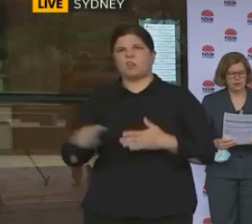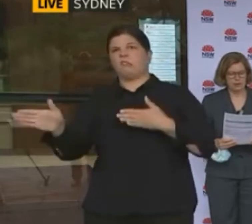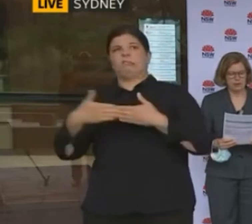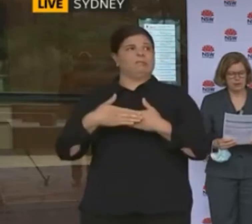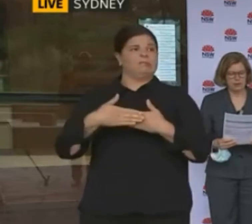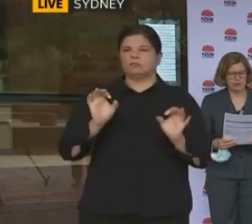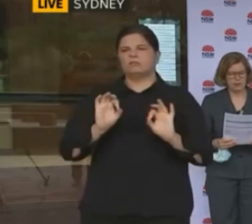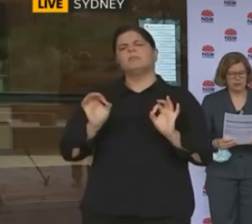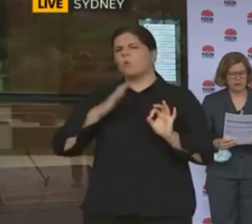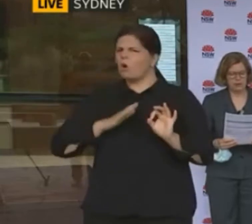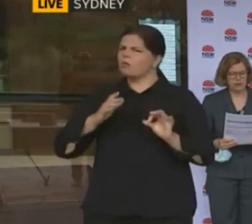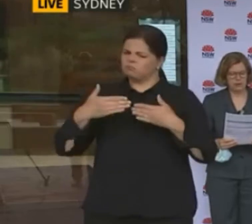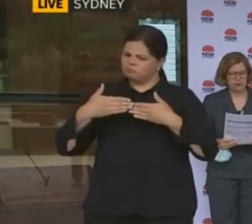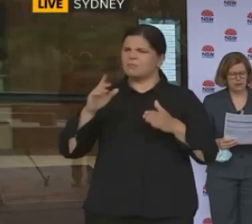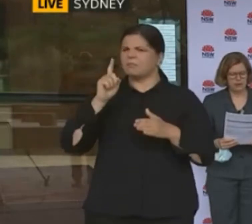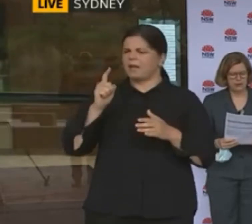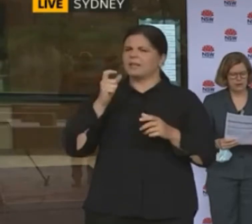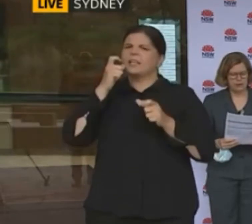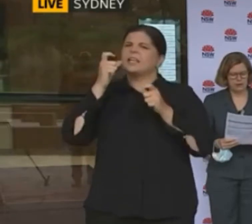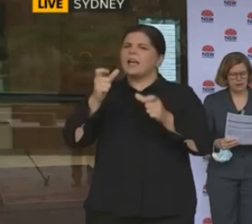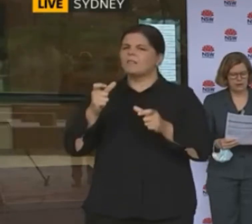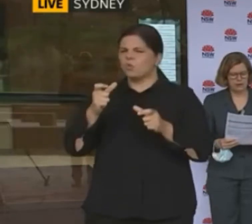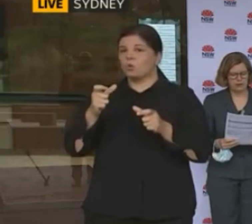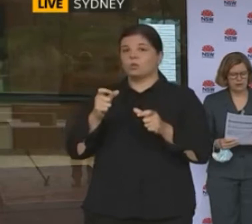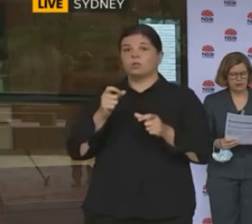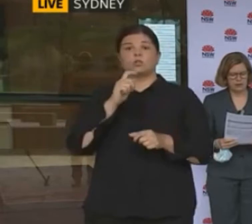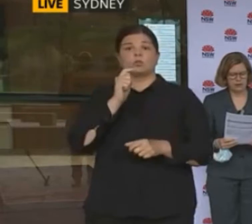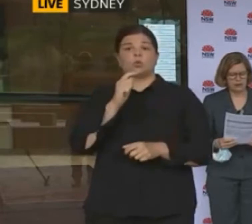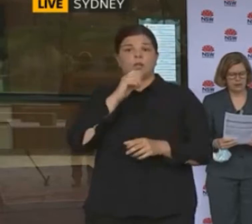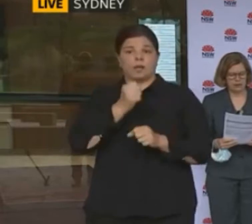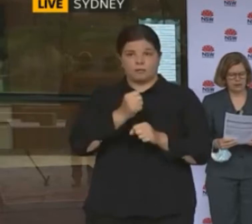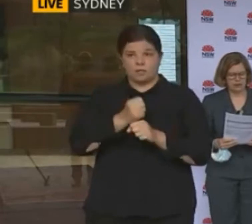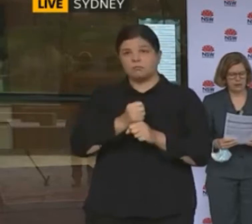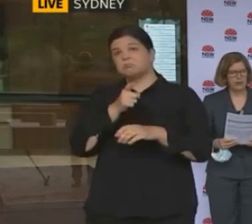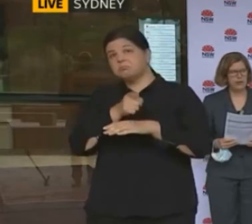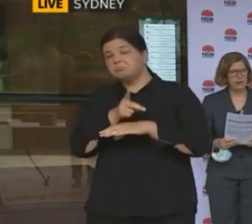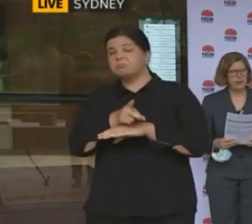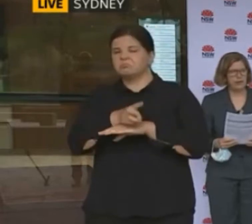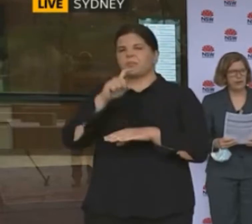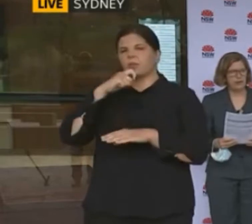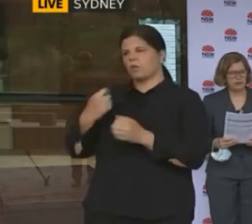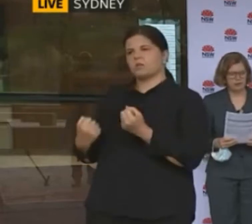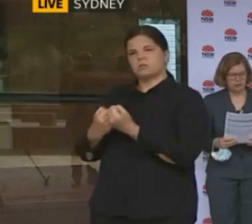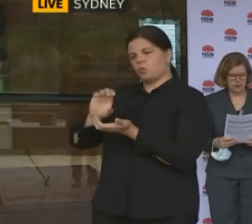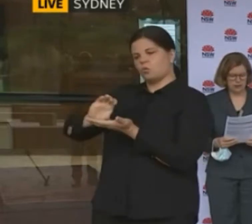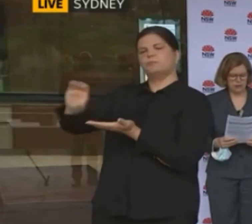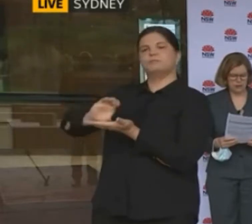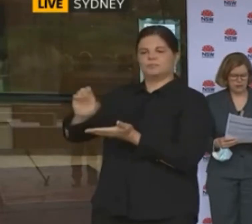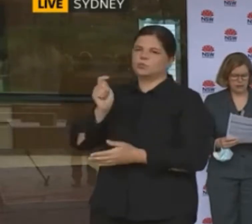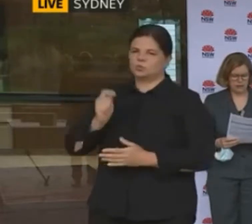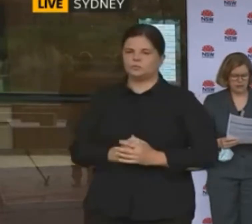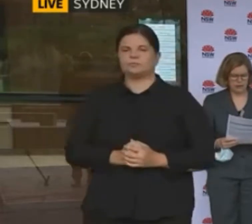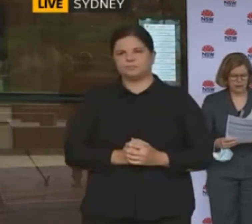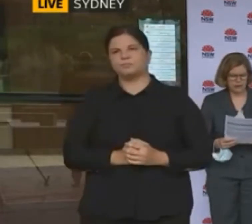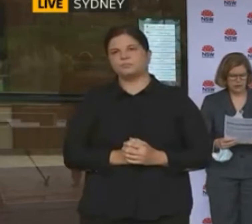consider all the options as to how we can better support you in the coming days and potentially weeks. I also